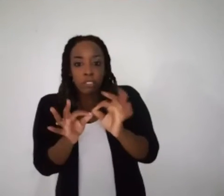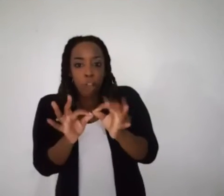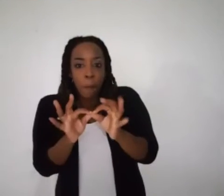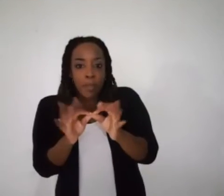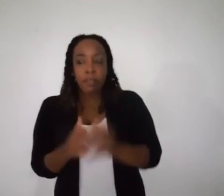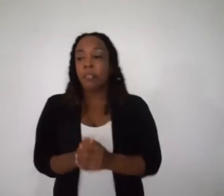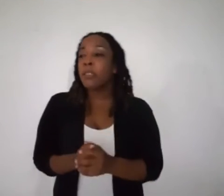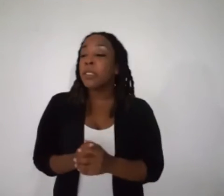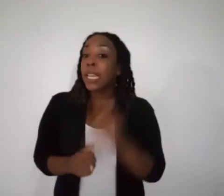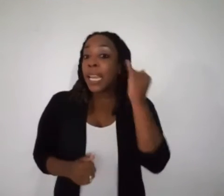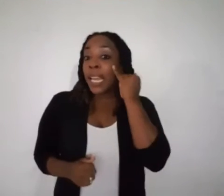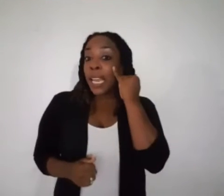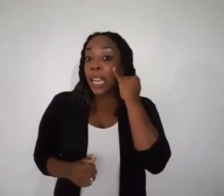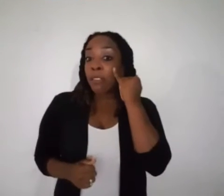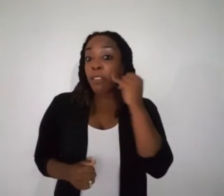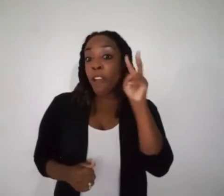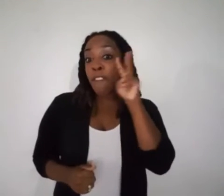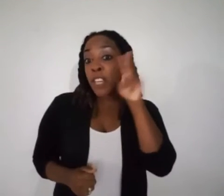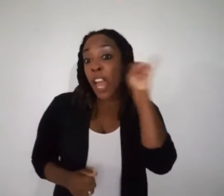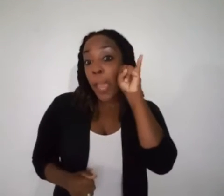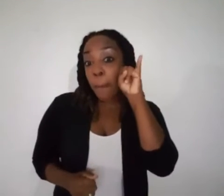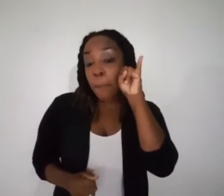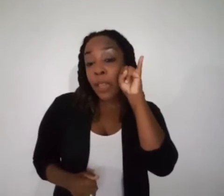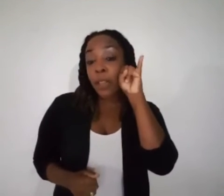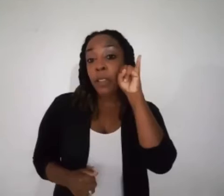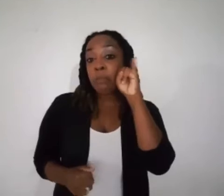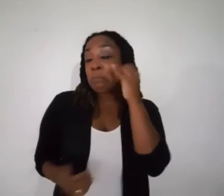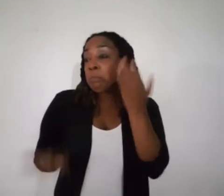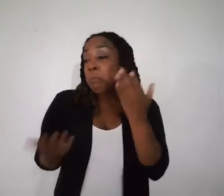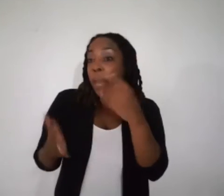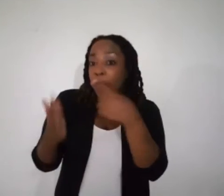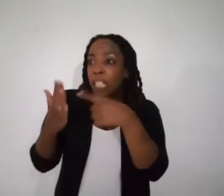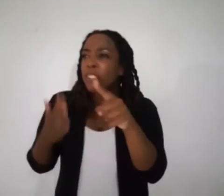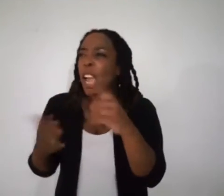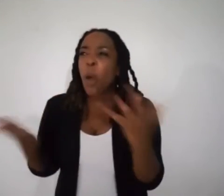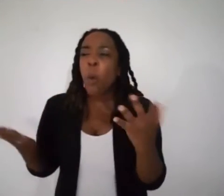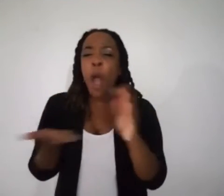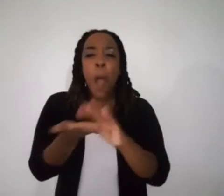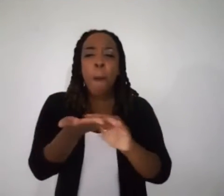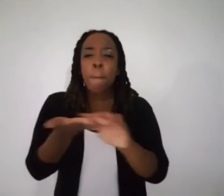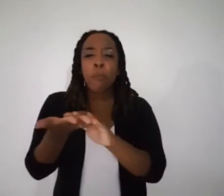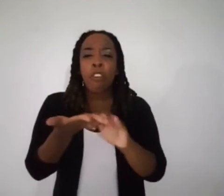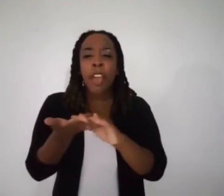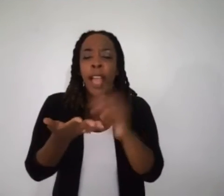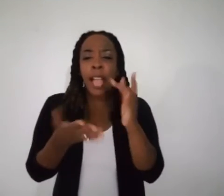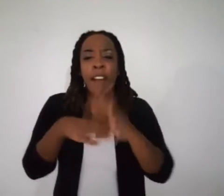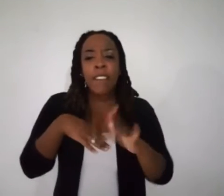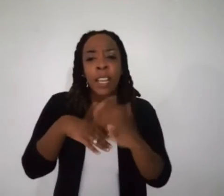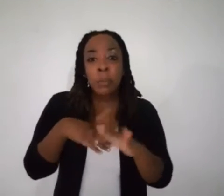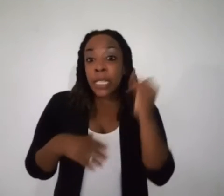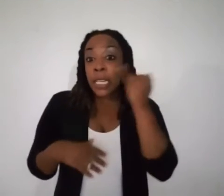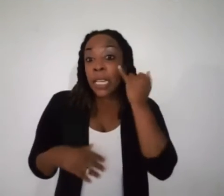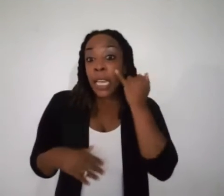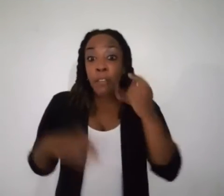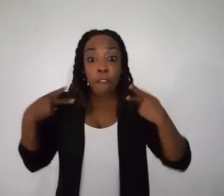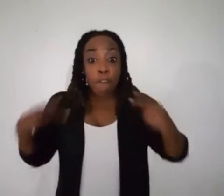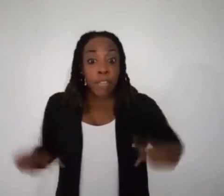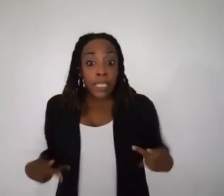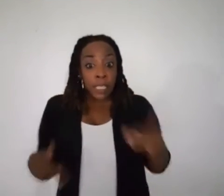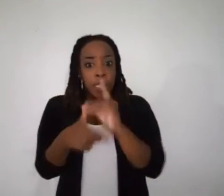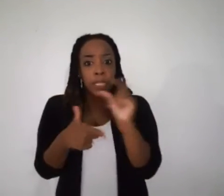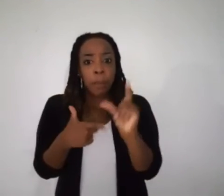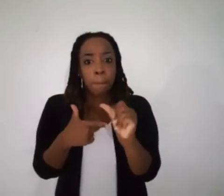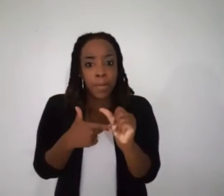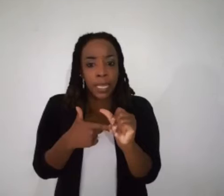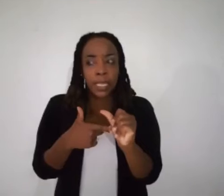want to check out what's available in Braille. If your child has a physical disability, you need to find out how is your child going to